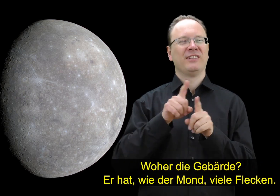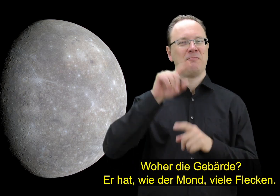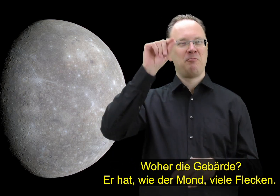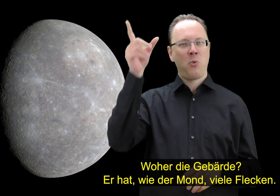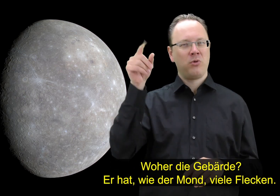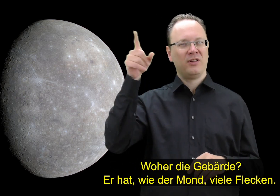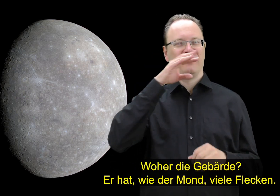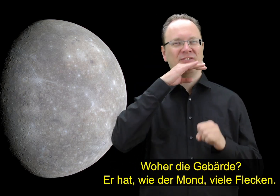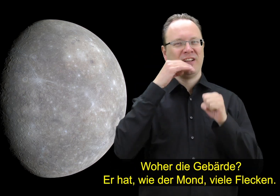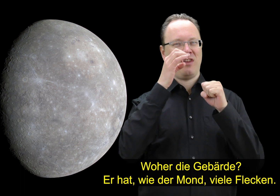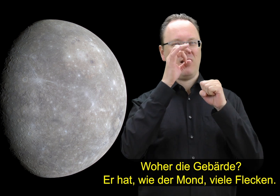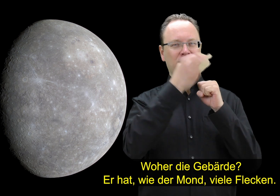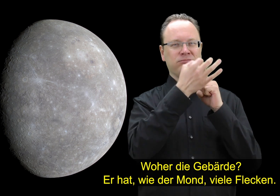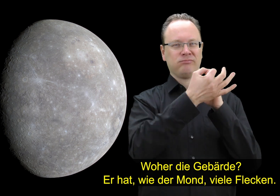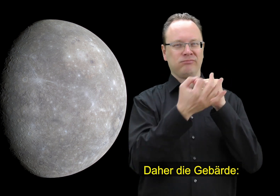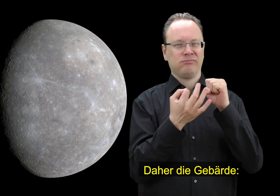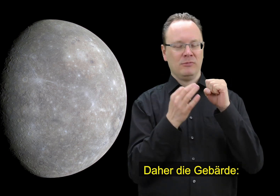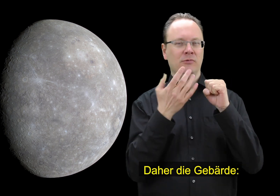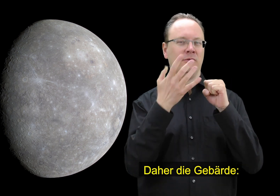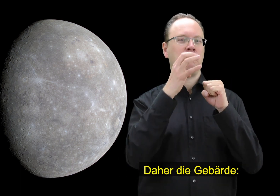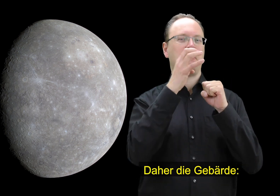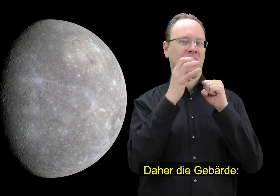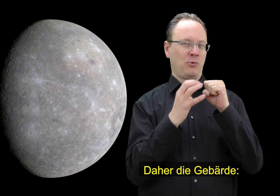downgraded and is not a planet anymore.